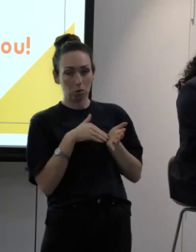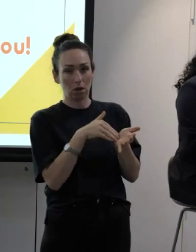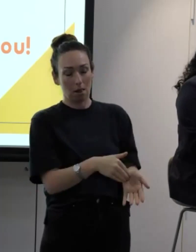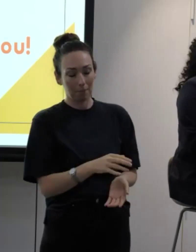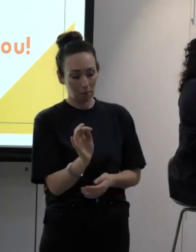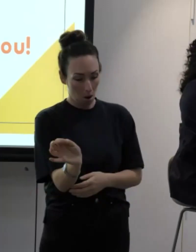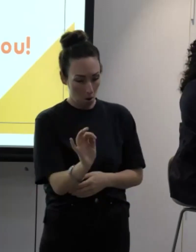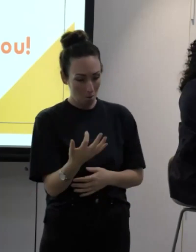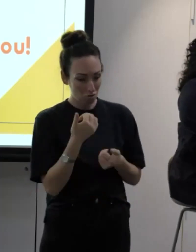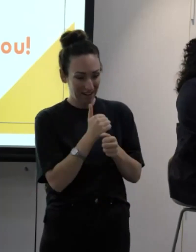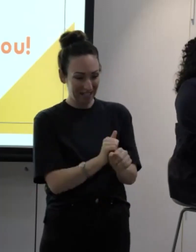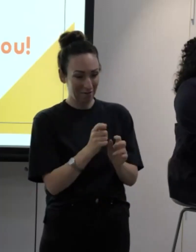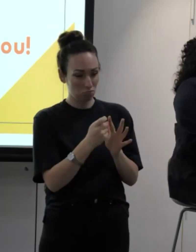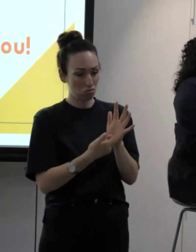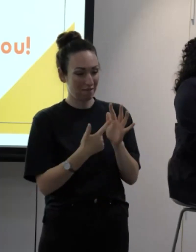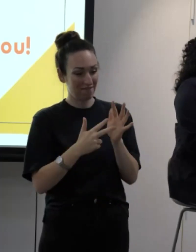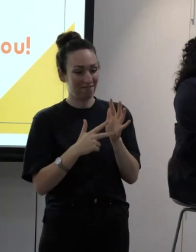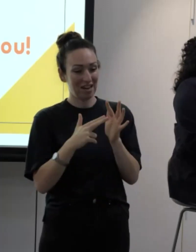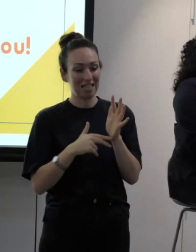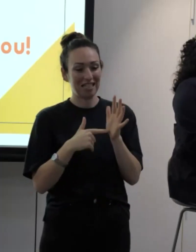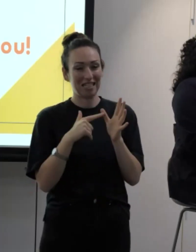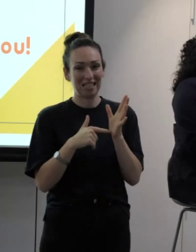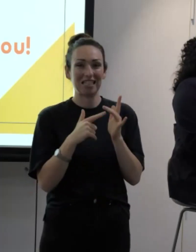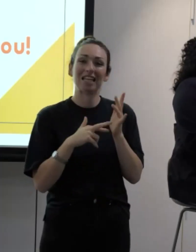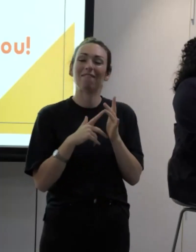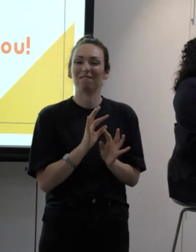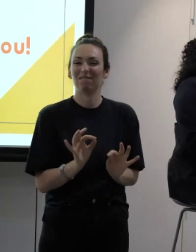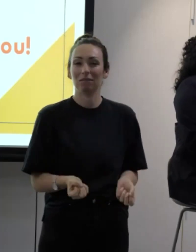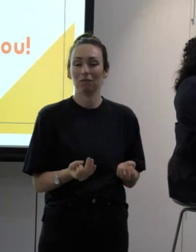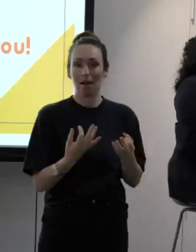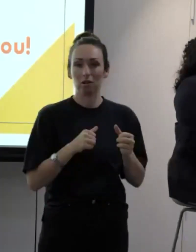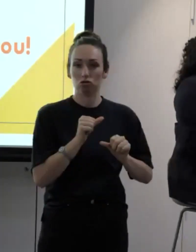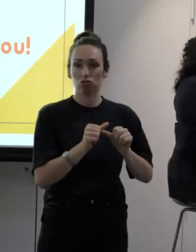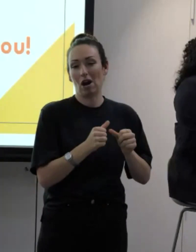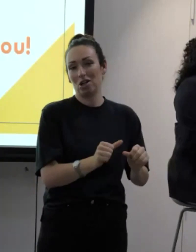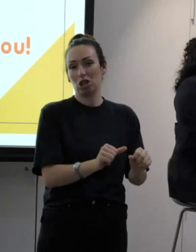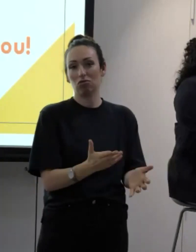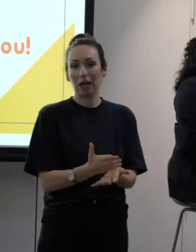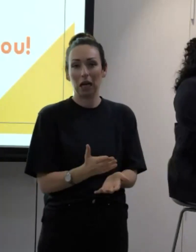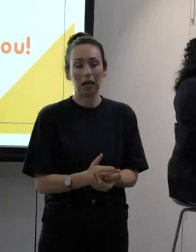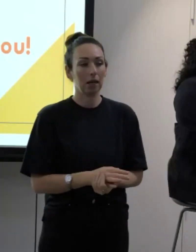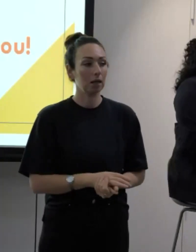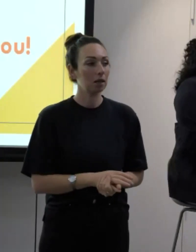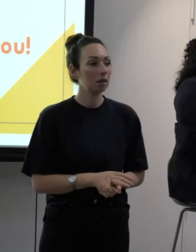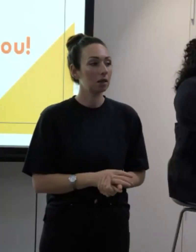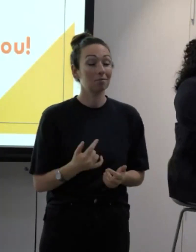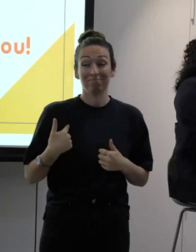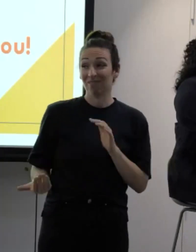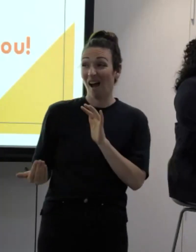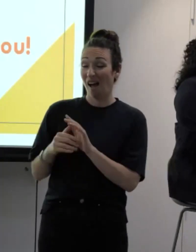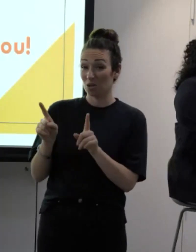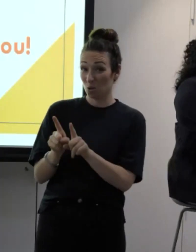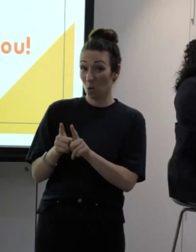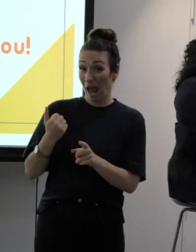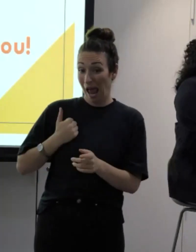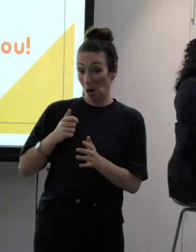Yeah, really well said, Shrujna. I think probably I'd add to that as well that at least what our data has shown from the developmental delay side